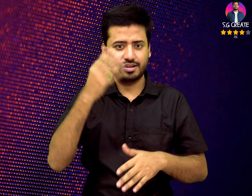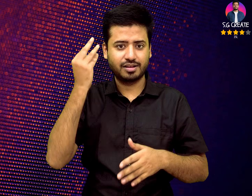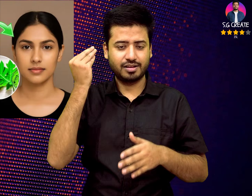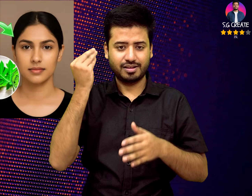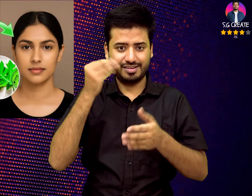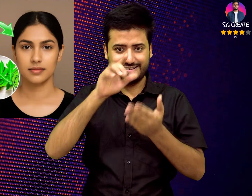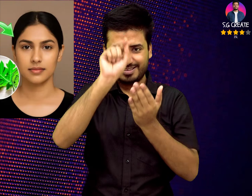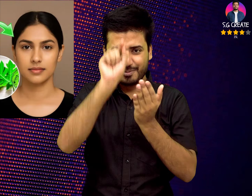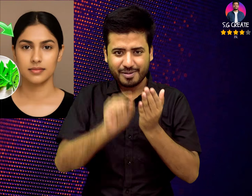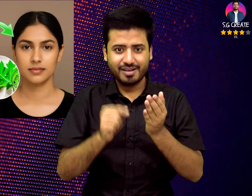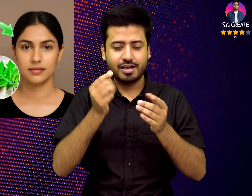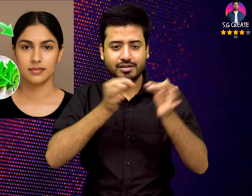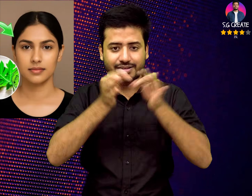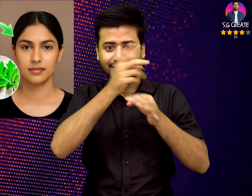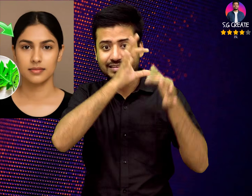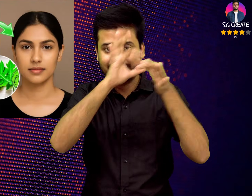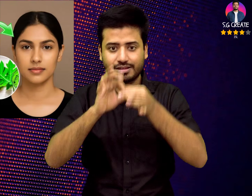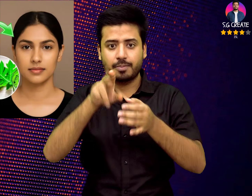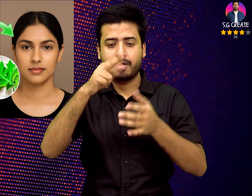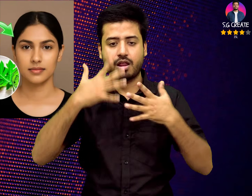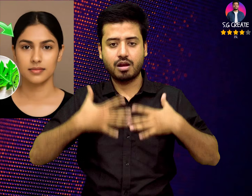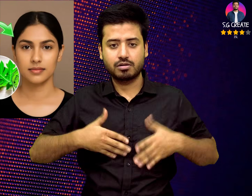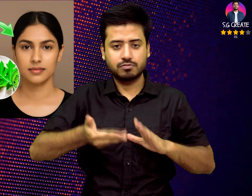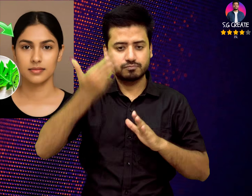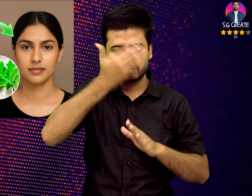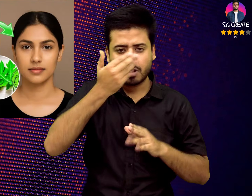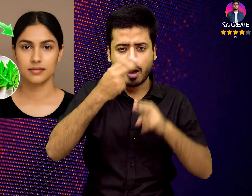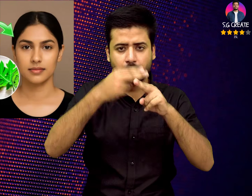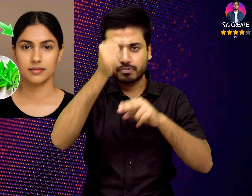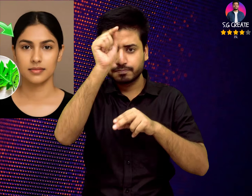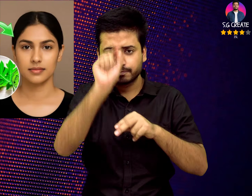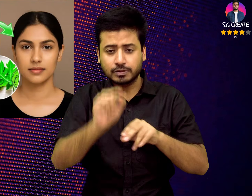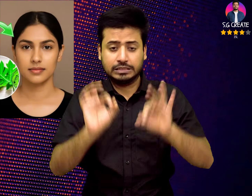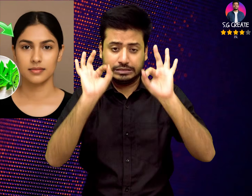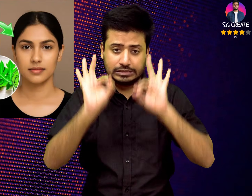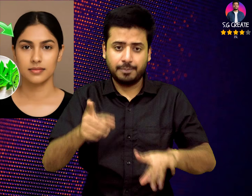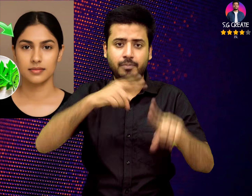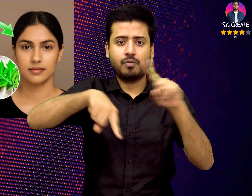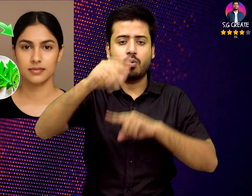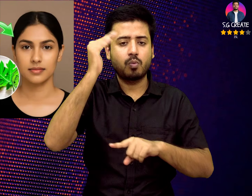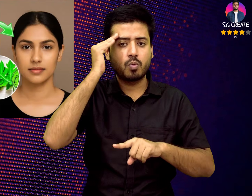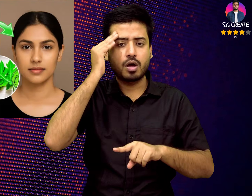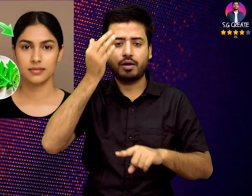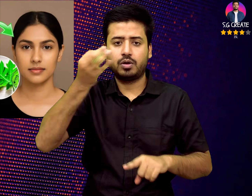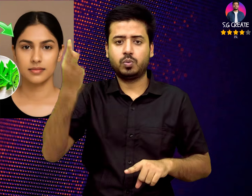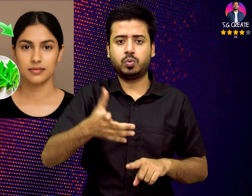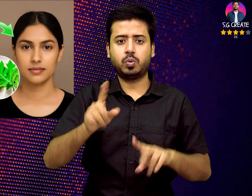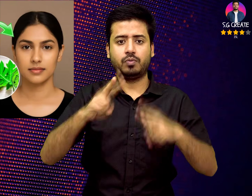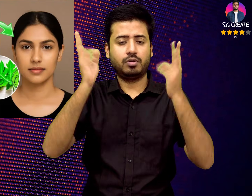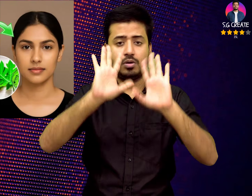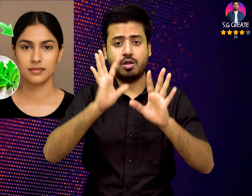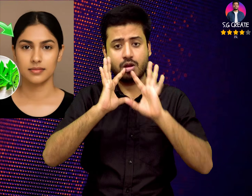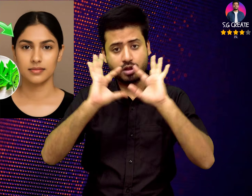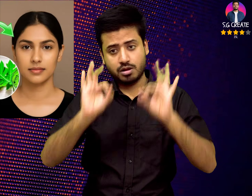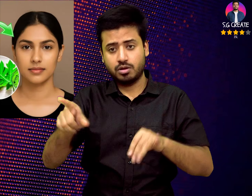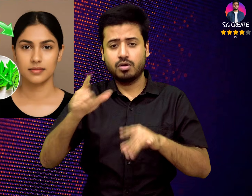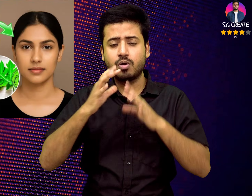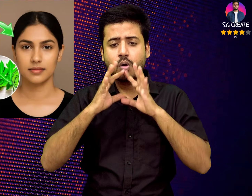dead skin cells, and bacteria. The leaf addresses all 3 root causes simultaneously. First, the deep